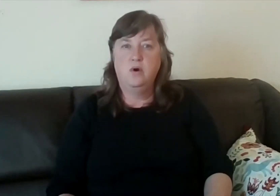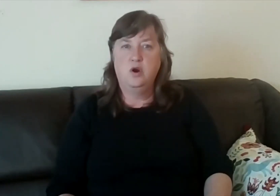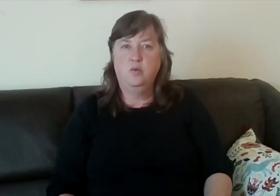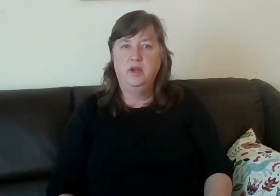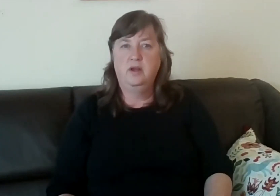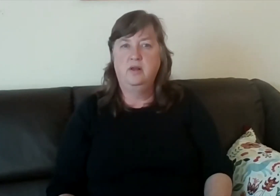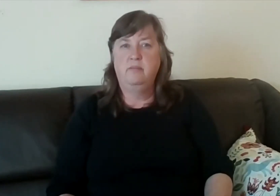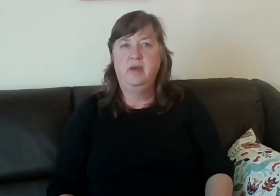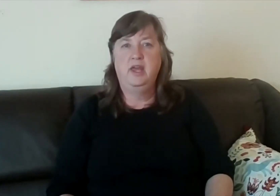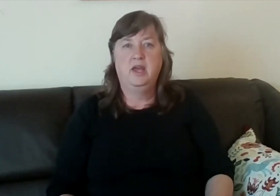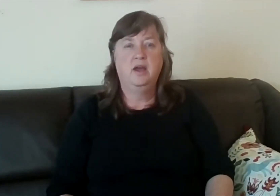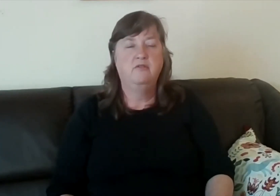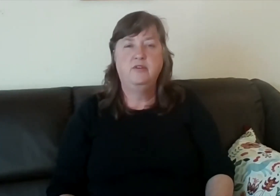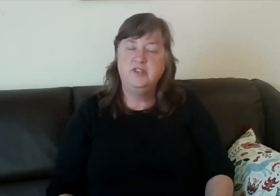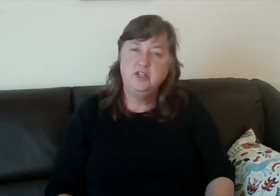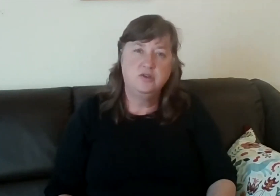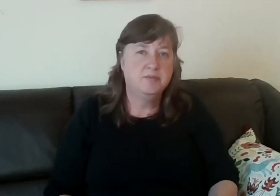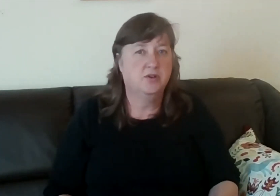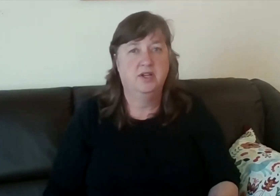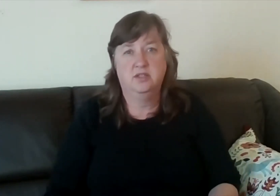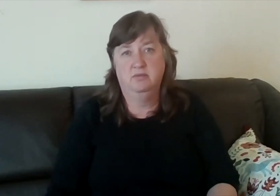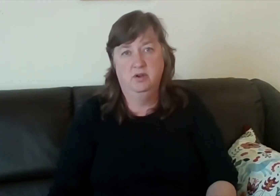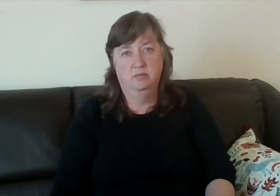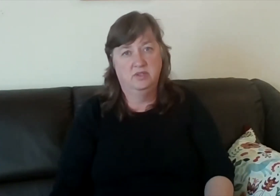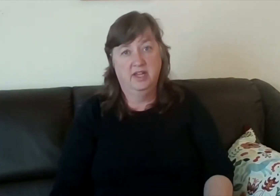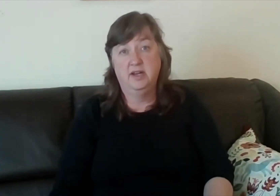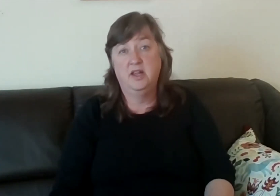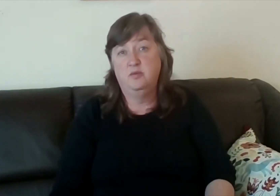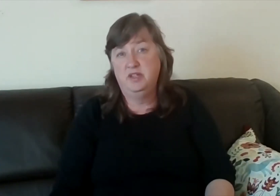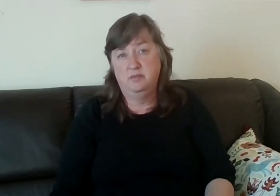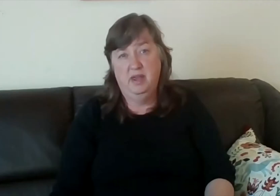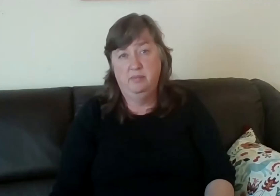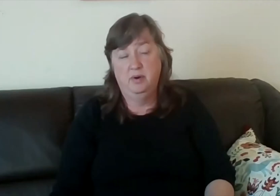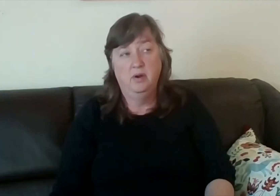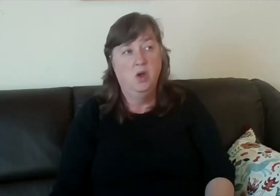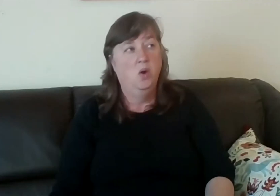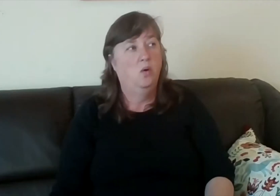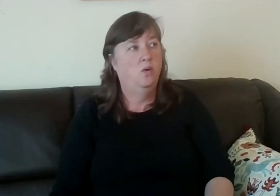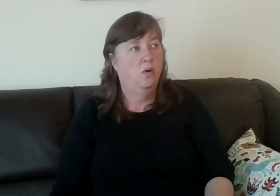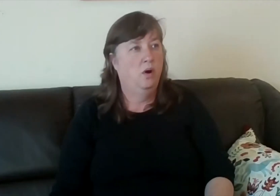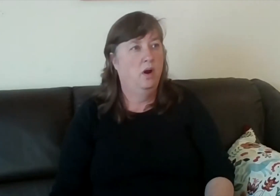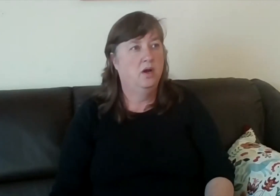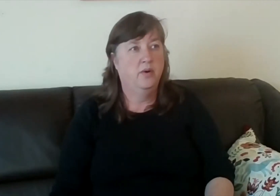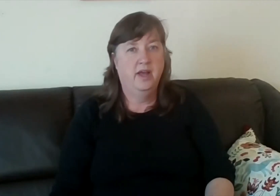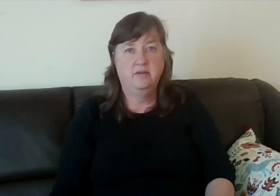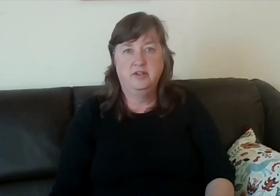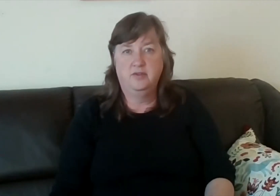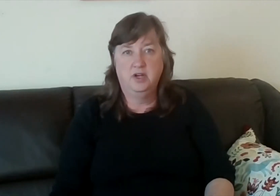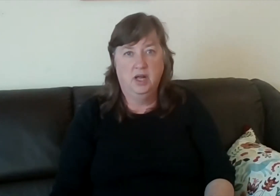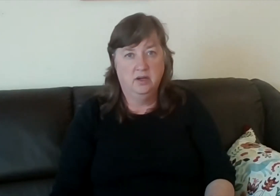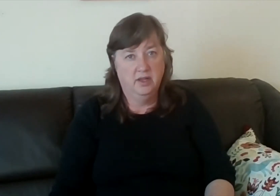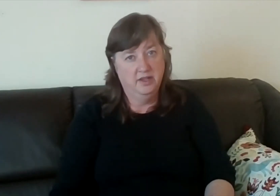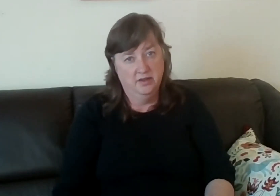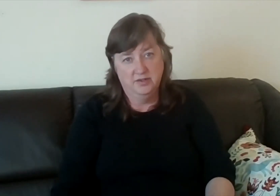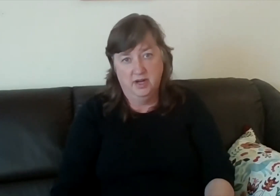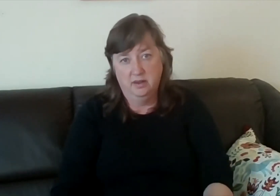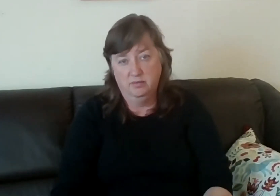or will make 15 trips across the room to get another piece of paper, or a crayon of a different color on the other side of the